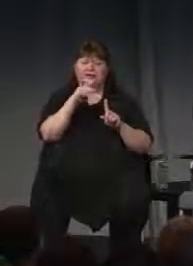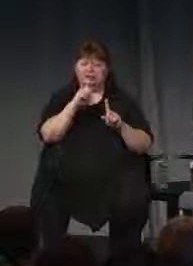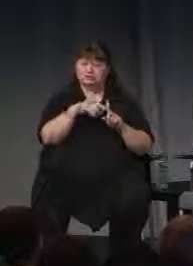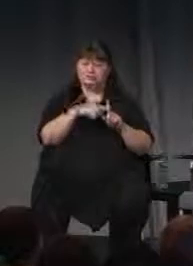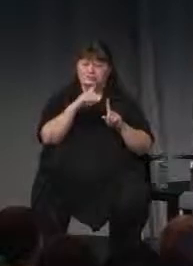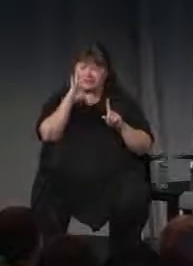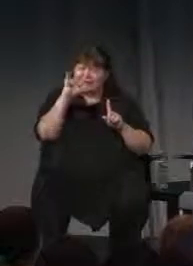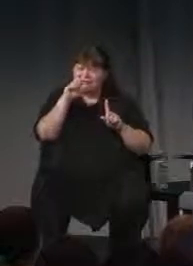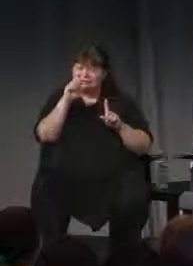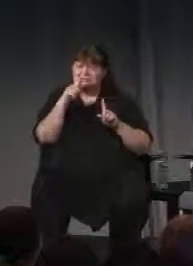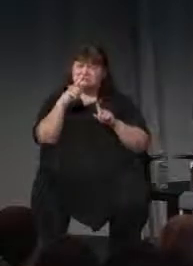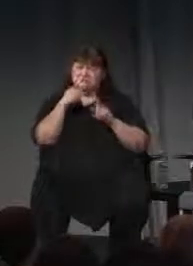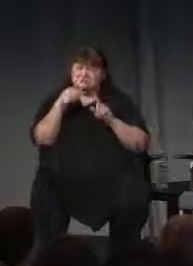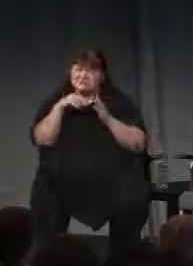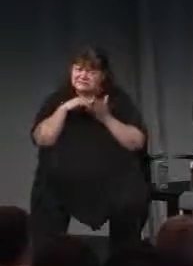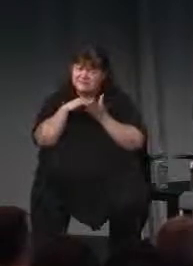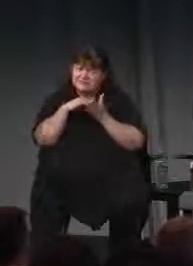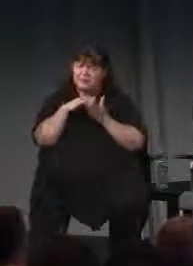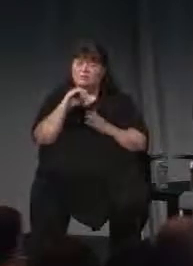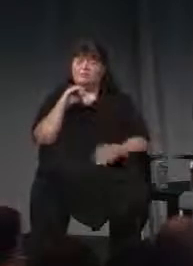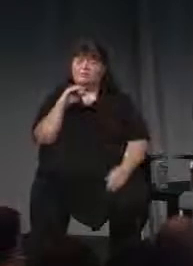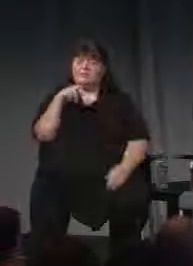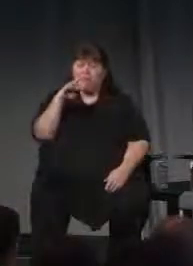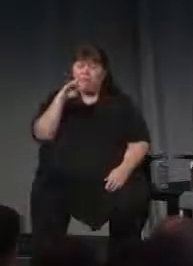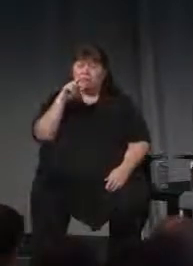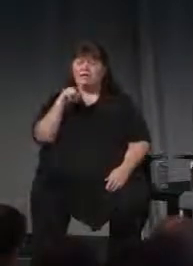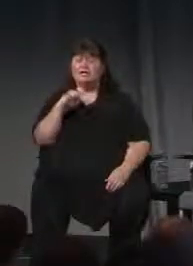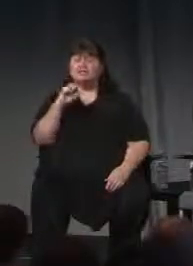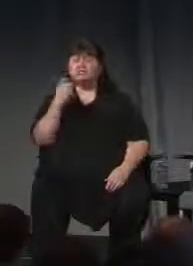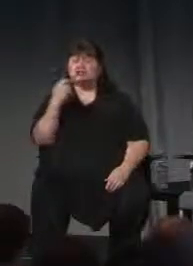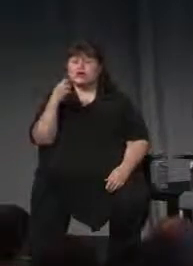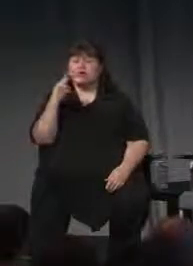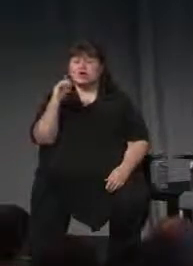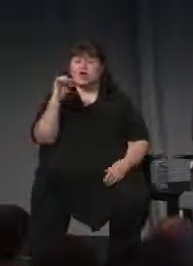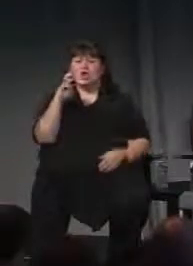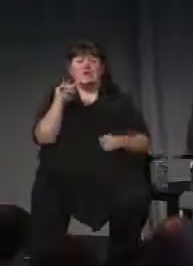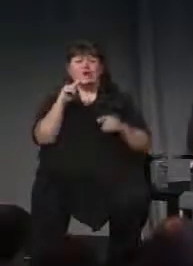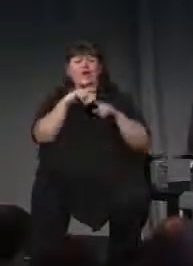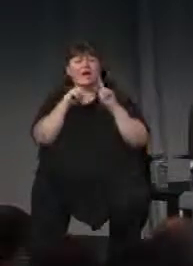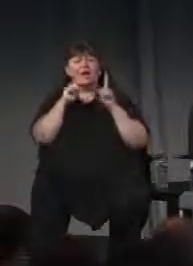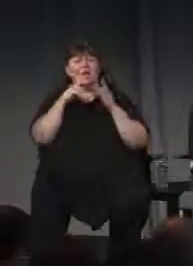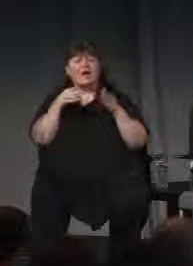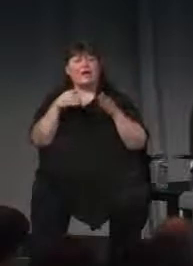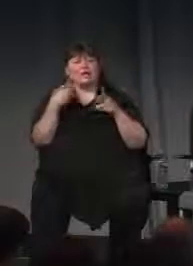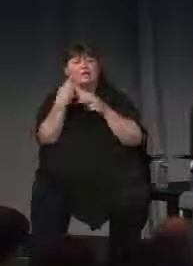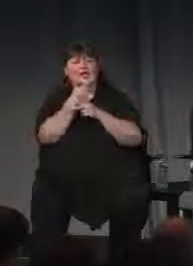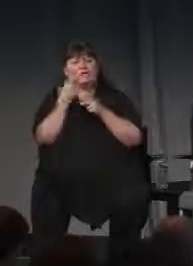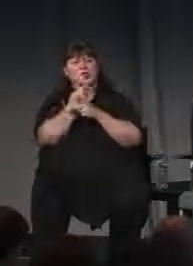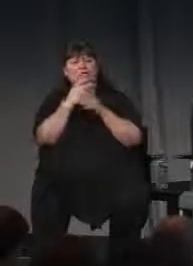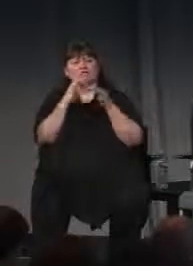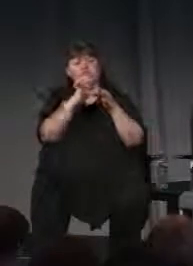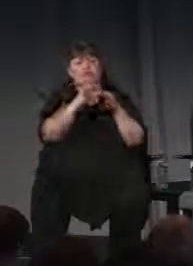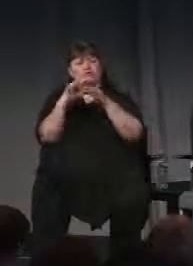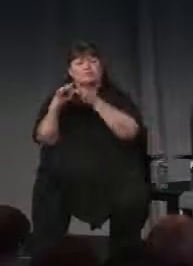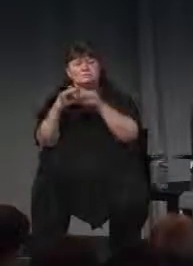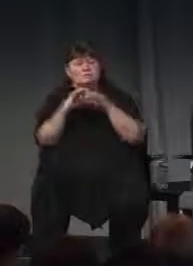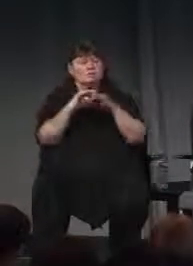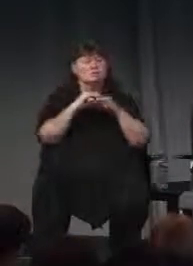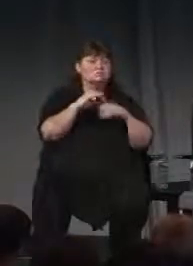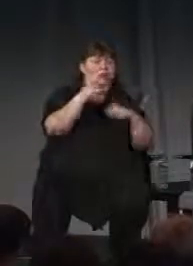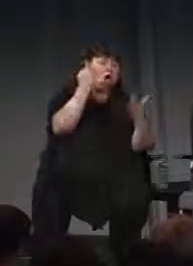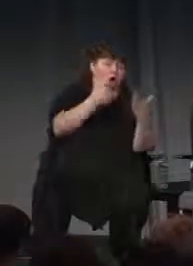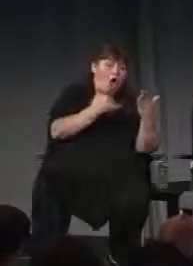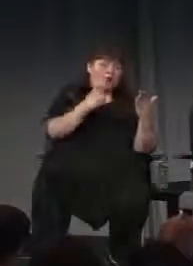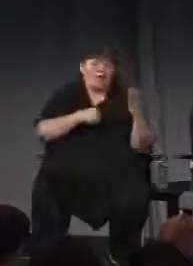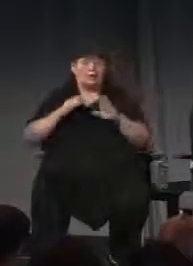also studied with Henry Cowell and Schoenberg? And so are there ways to give us a kind of more complicated narrative about the relationship between music and sound art?